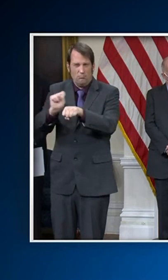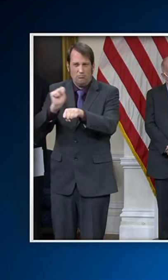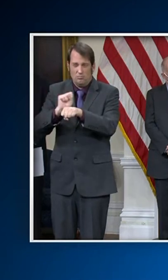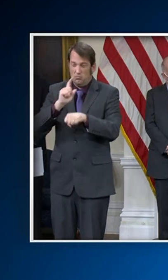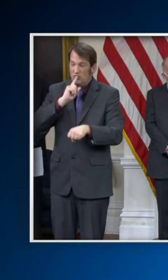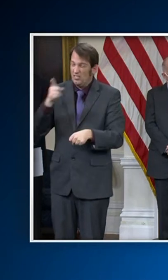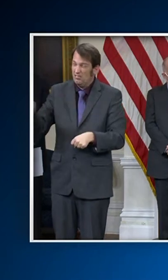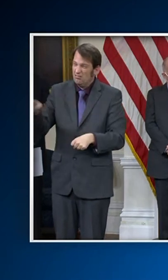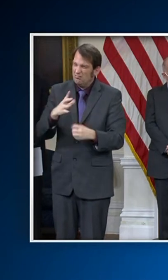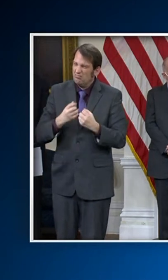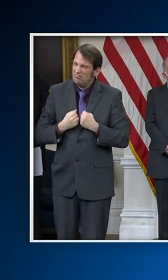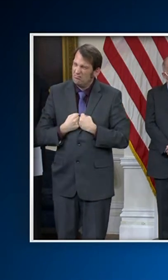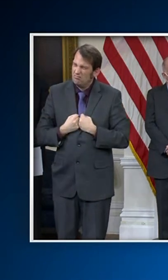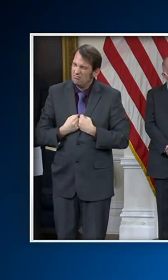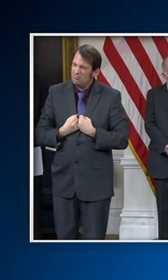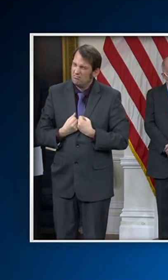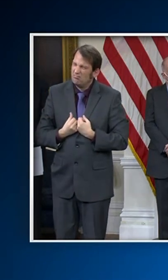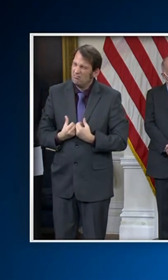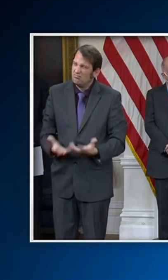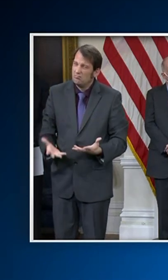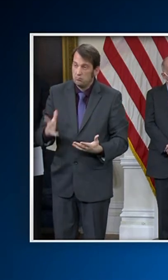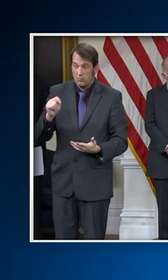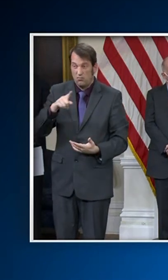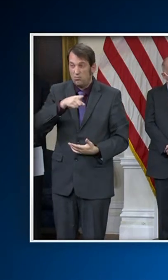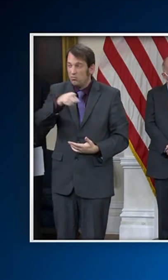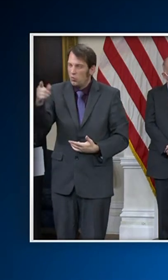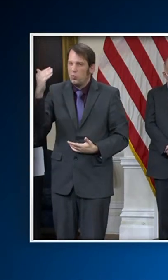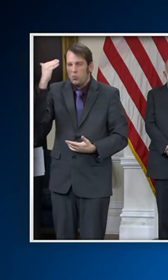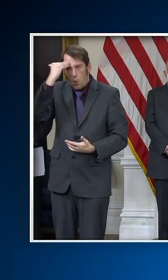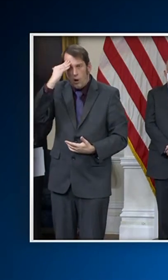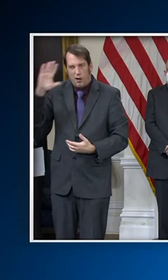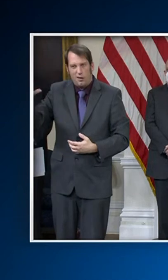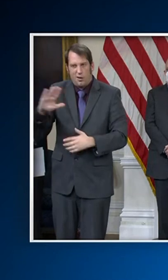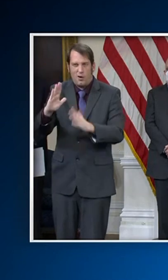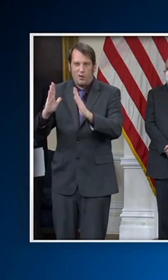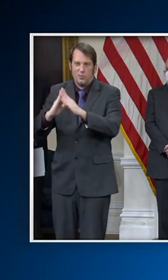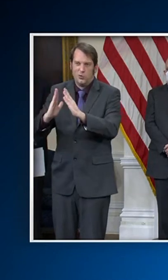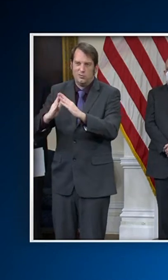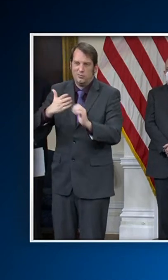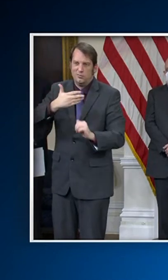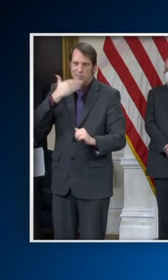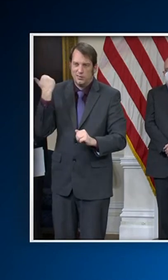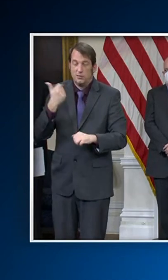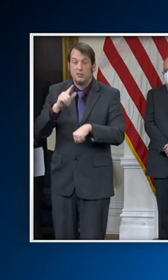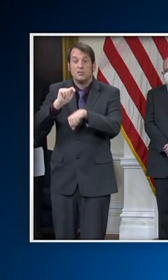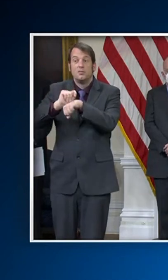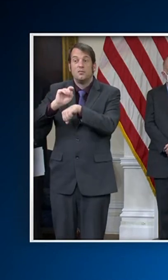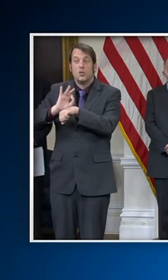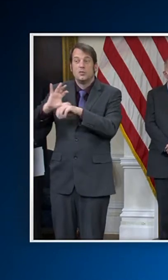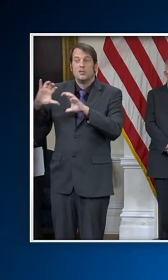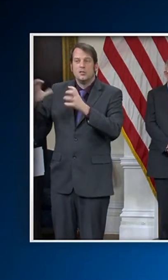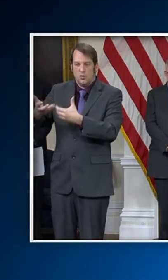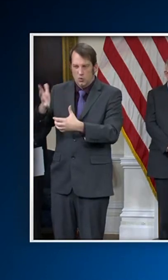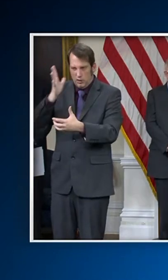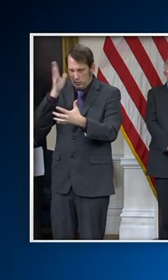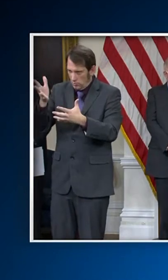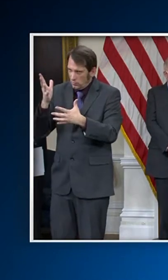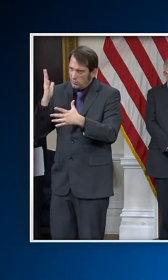they know their communities best. The Equity Task Force will only add, support, and amplify their